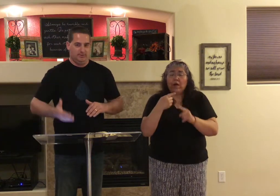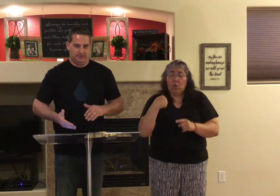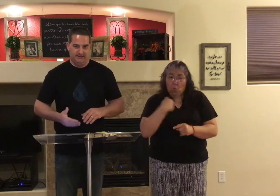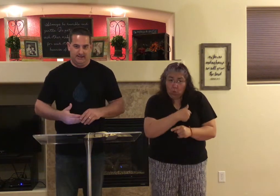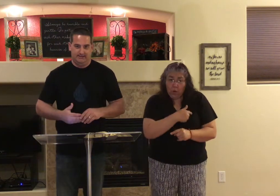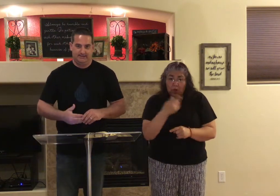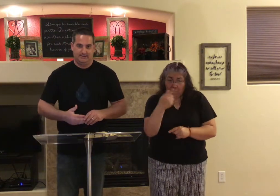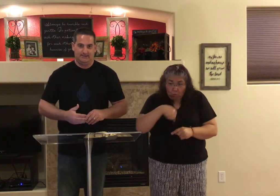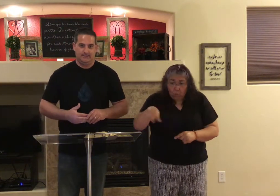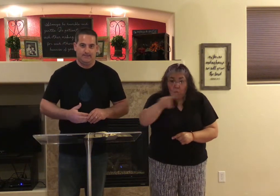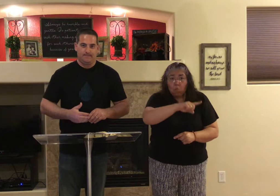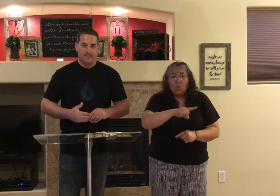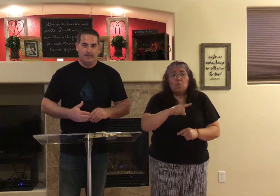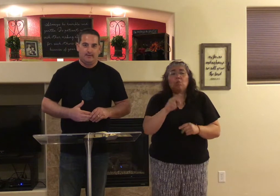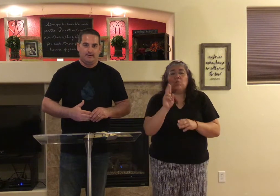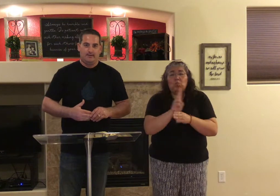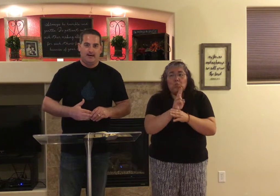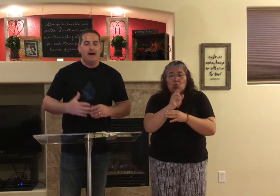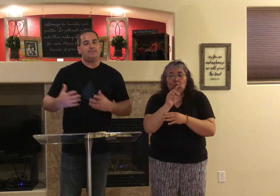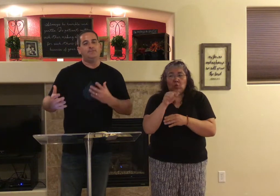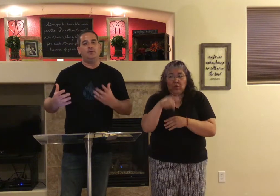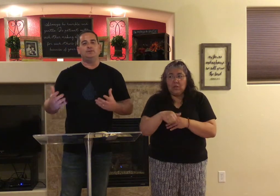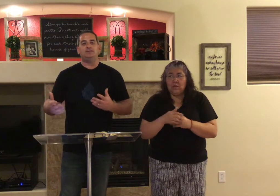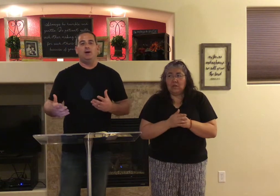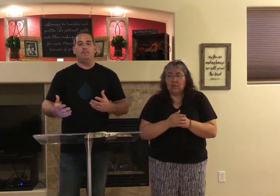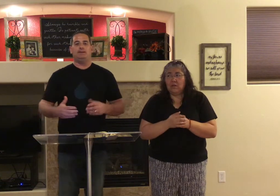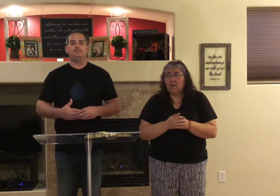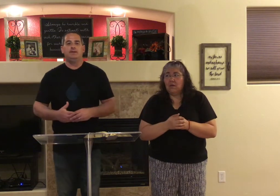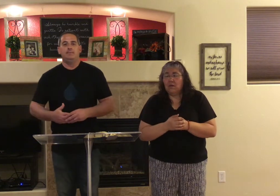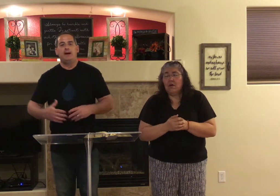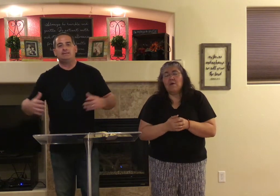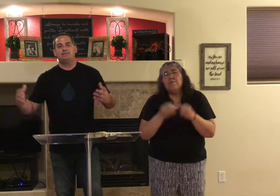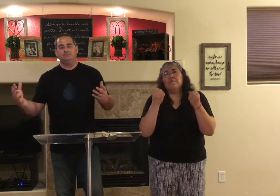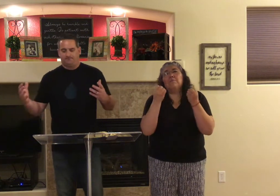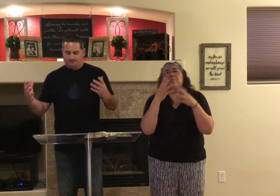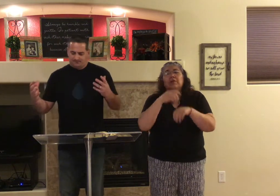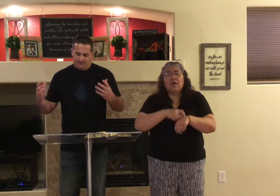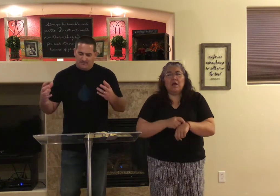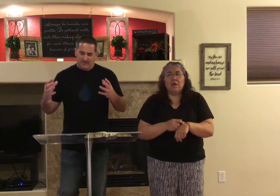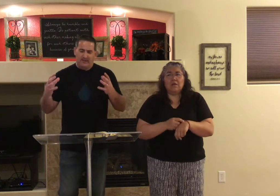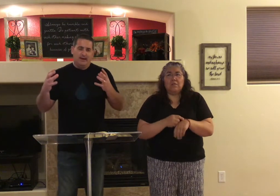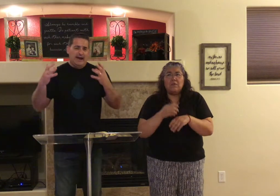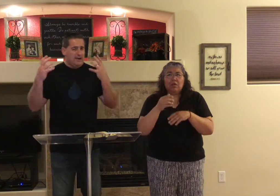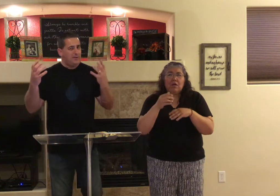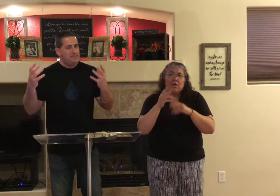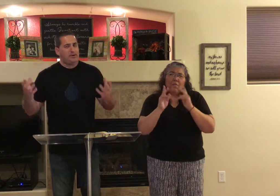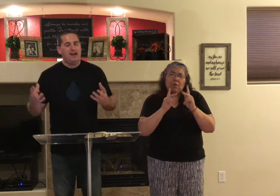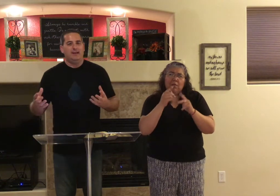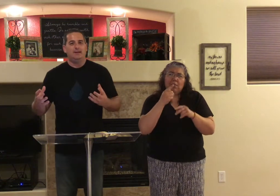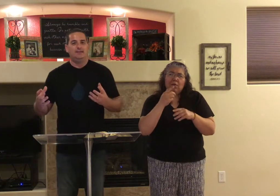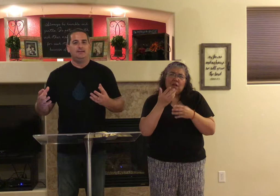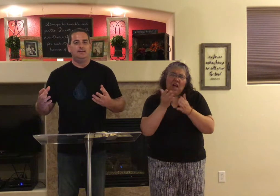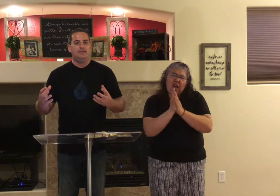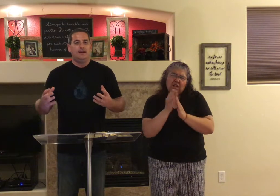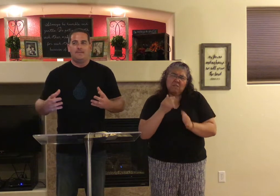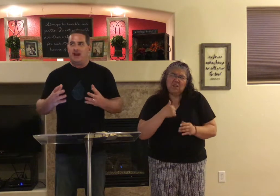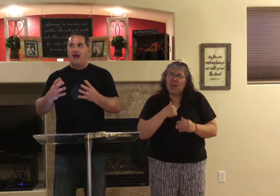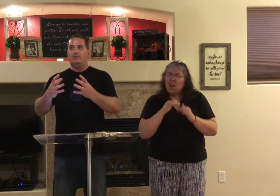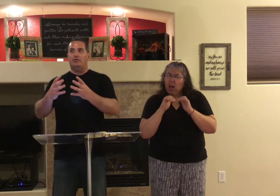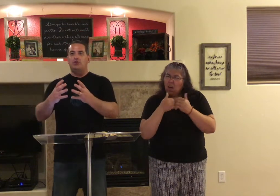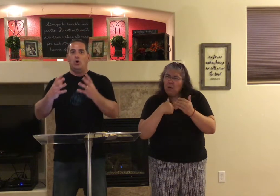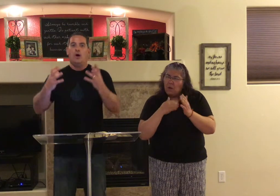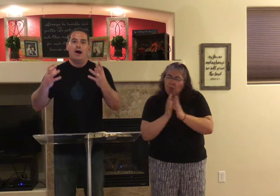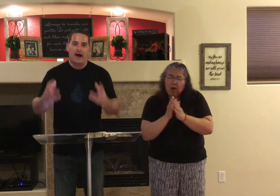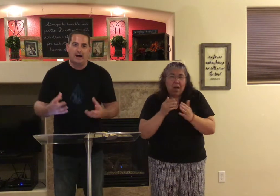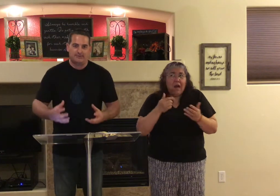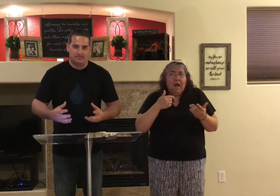we use it. Often folks tell me, Pastor, how do I pray? I mean, I